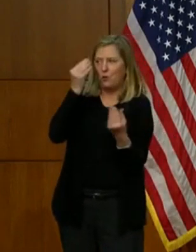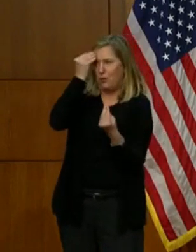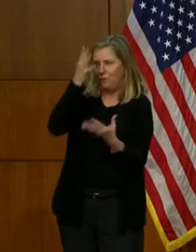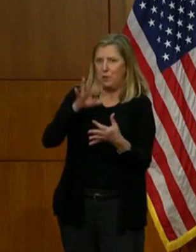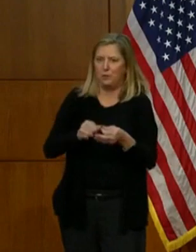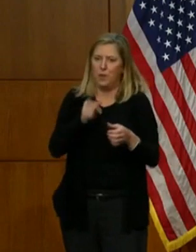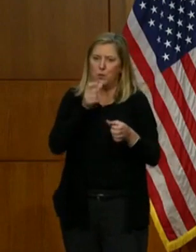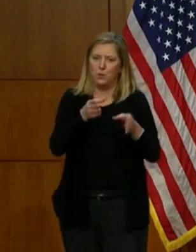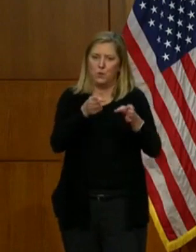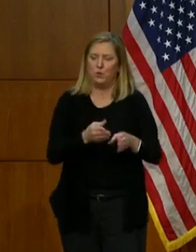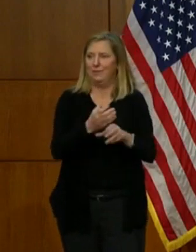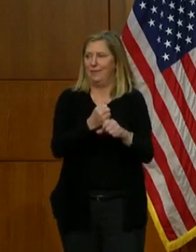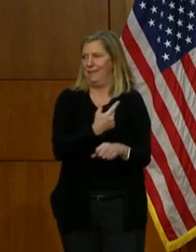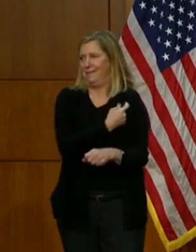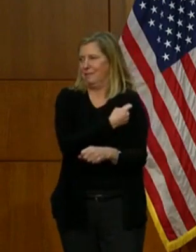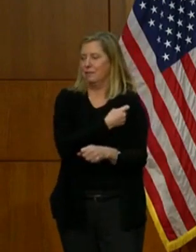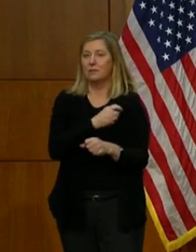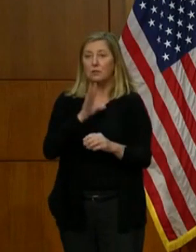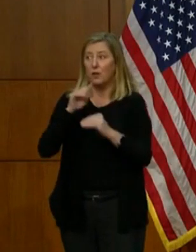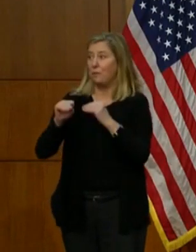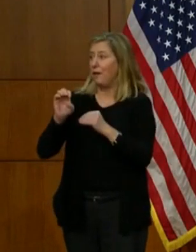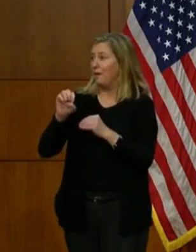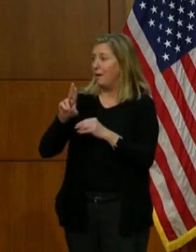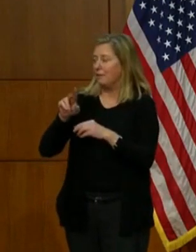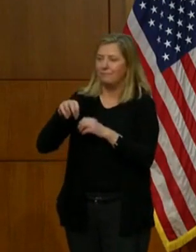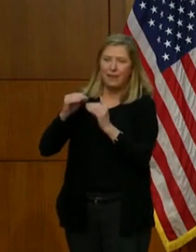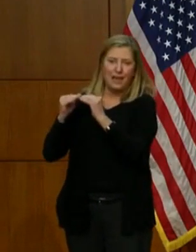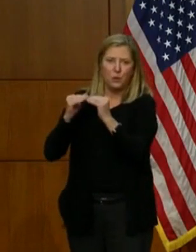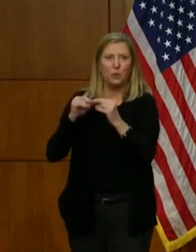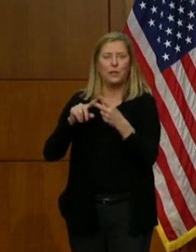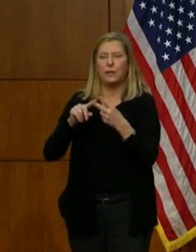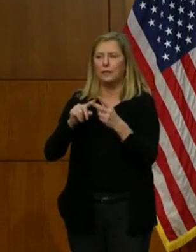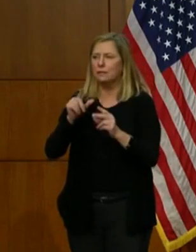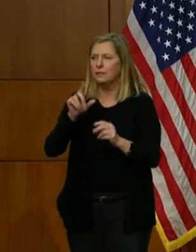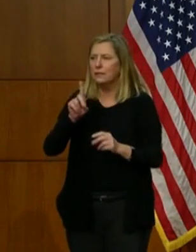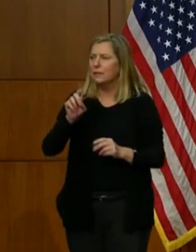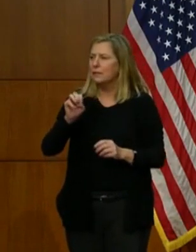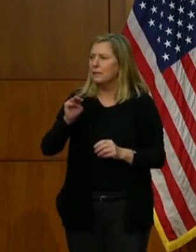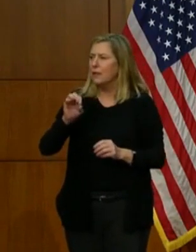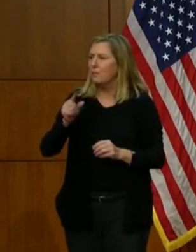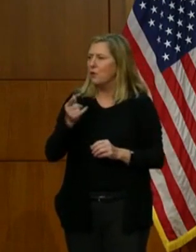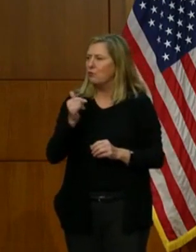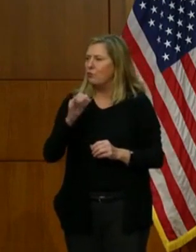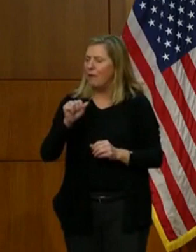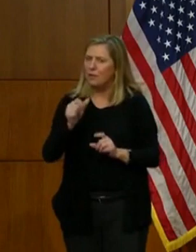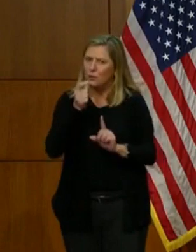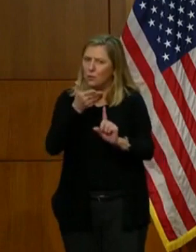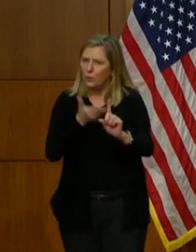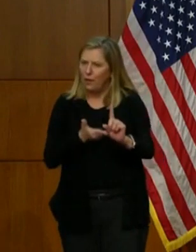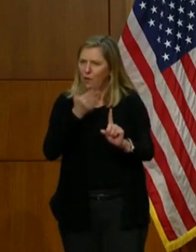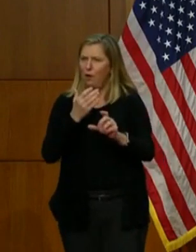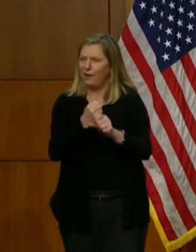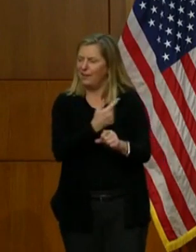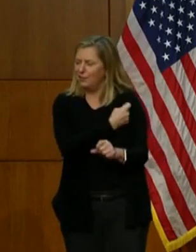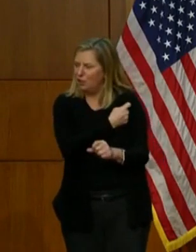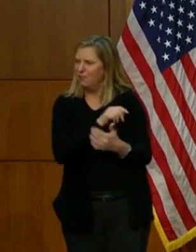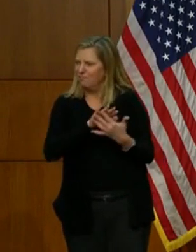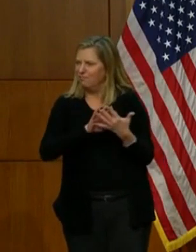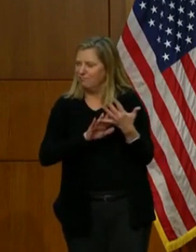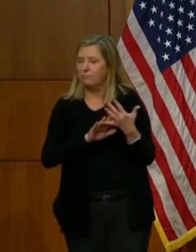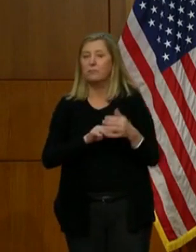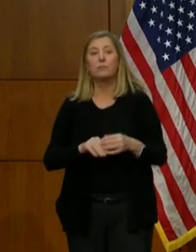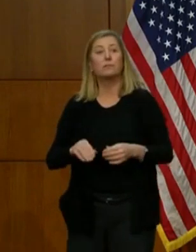when it is regarding equity and demographics. So it's a very good piece of legislation. Delegate Bagby